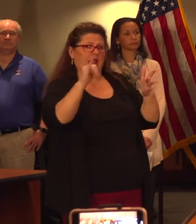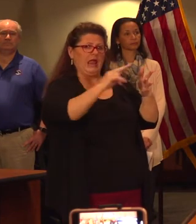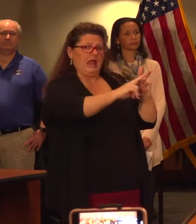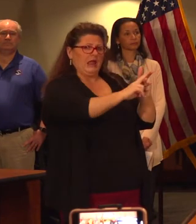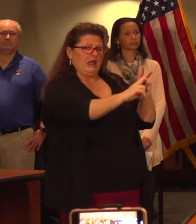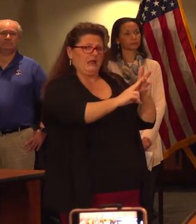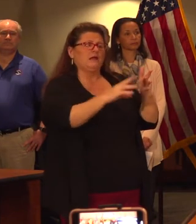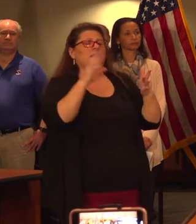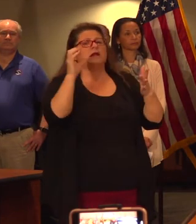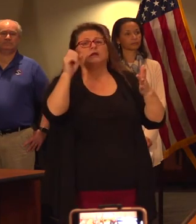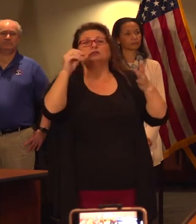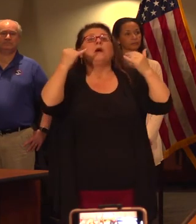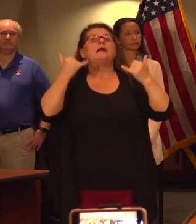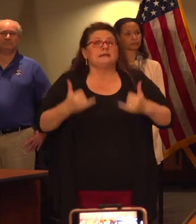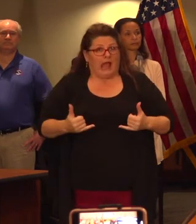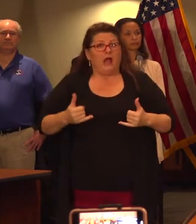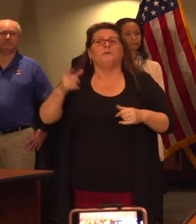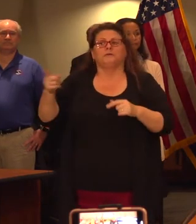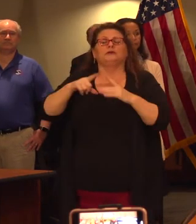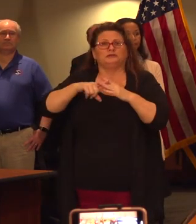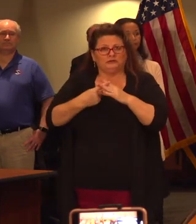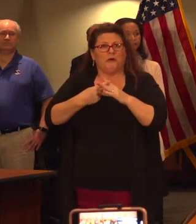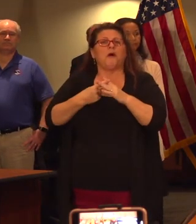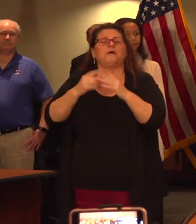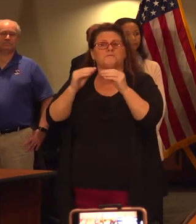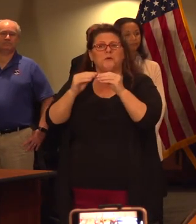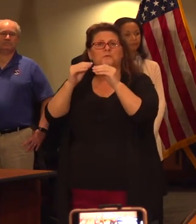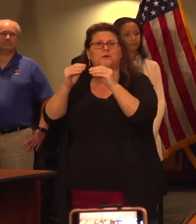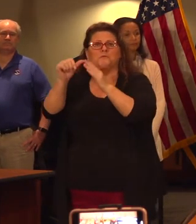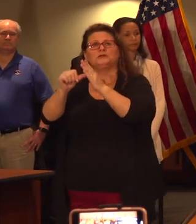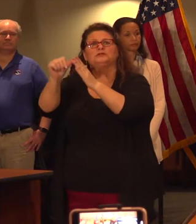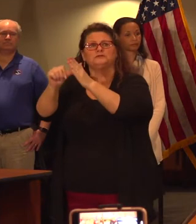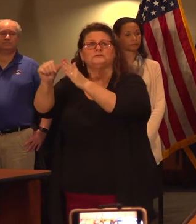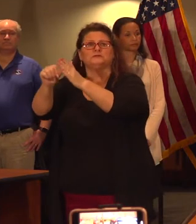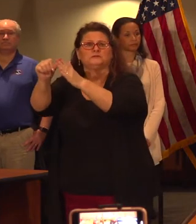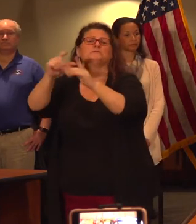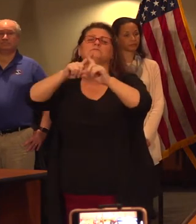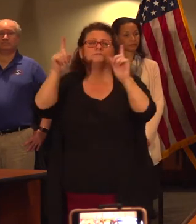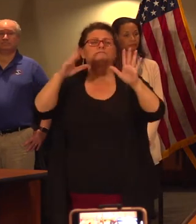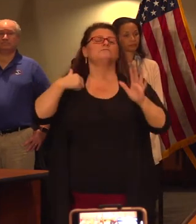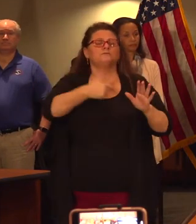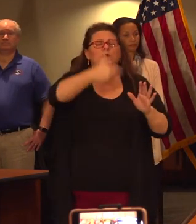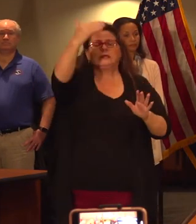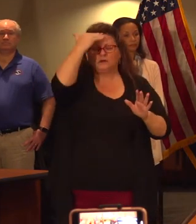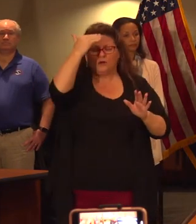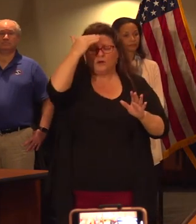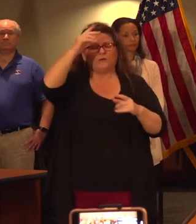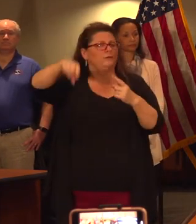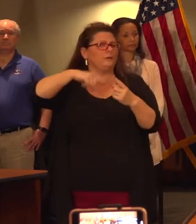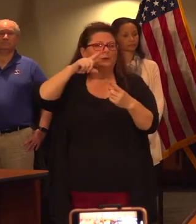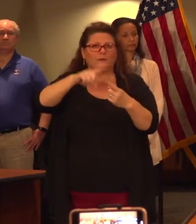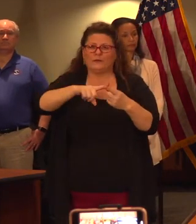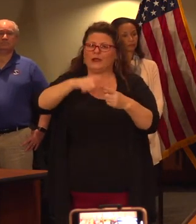beginning to do more elective surgeries than they were, but we are assured that when the time comes, when and if the time comes,